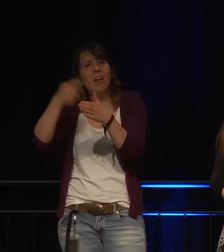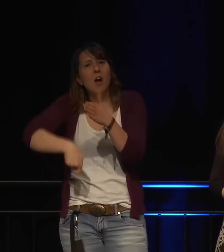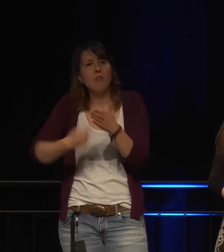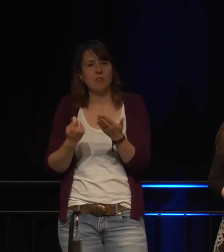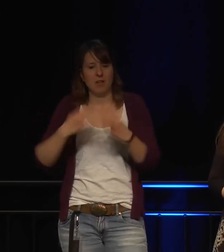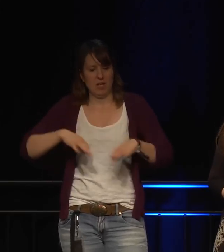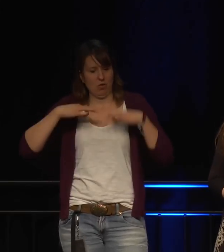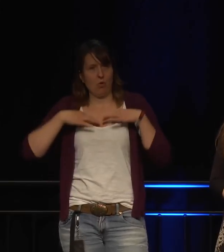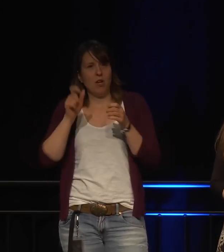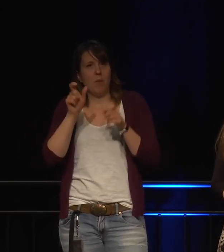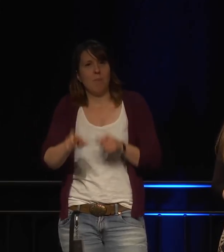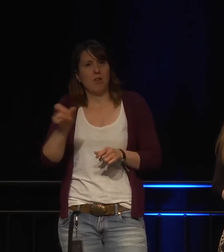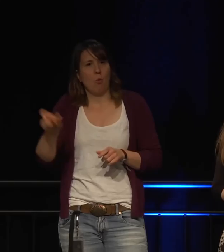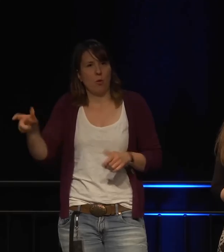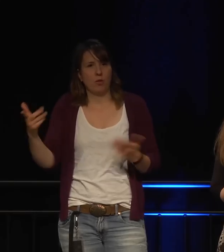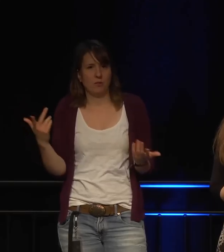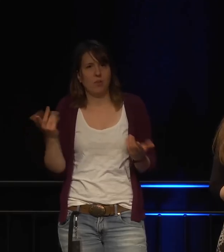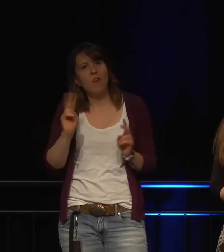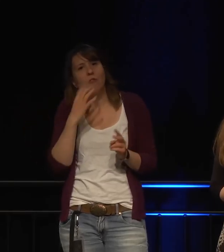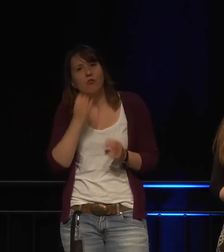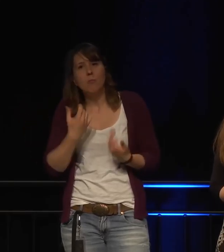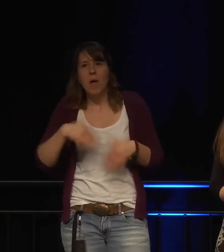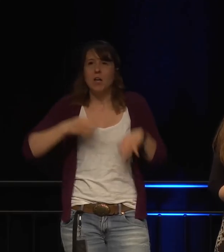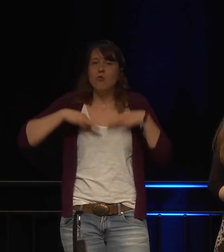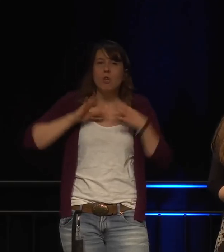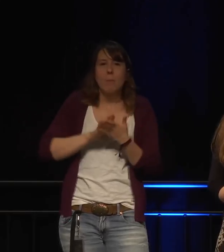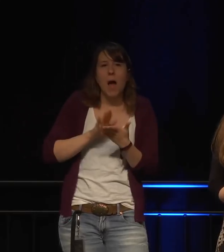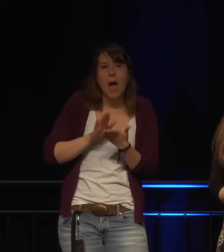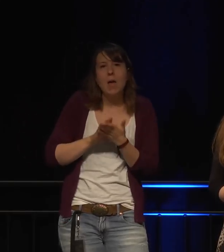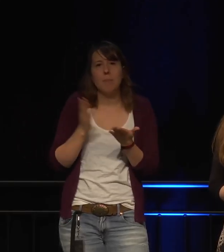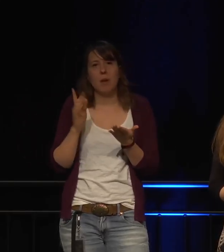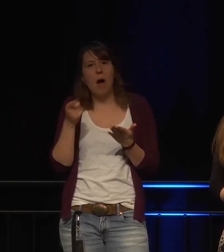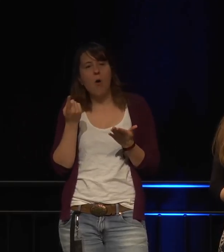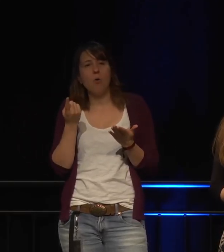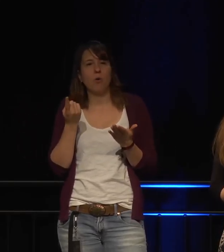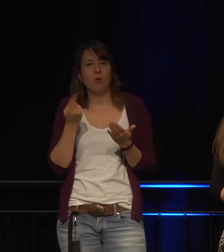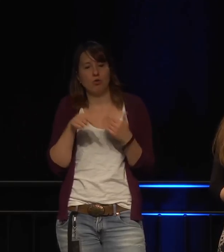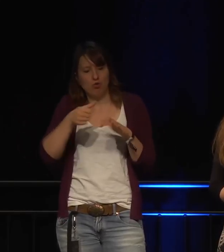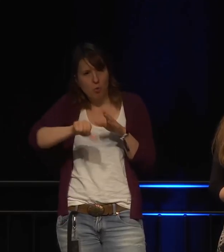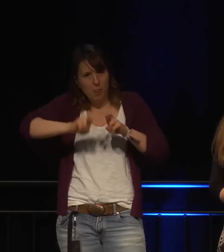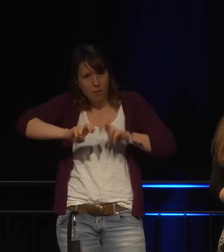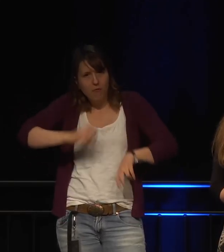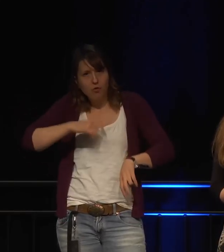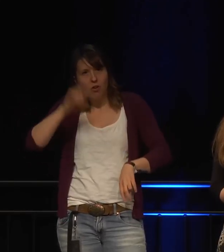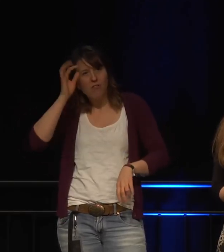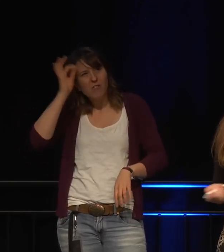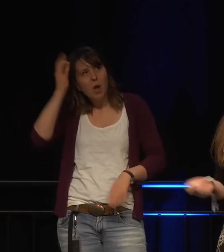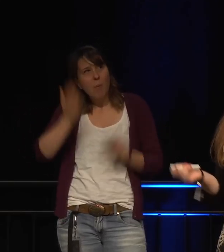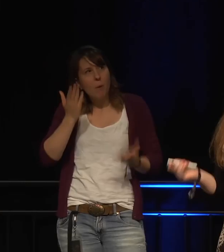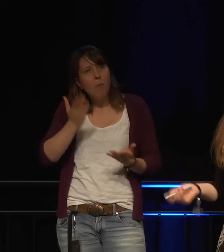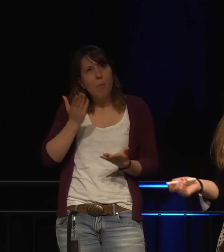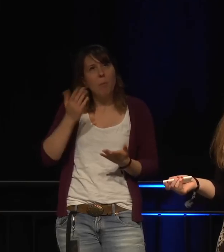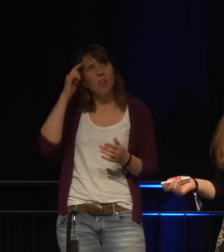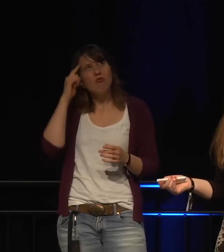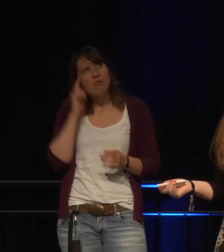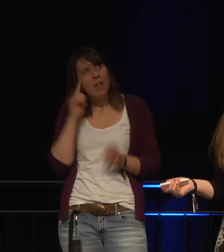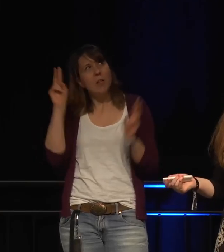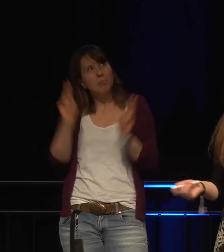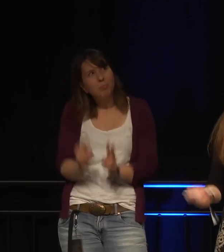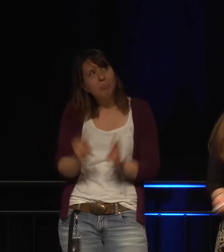and reduce their stress levels through the stool analysis. And maybe it sounds